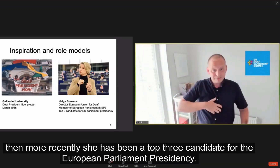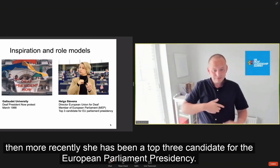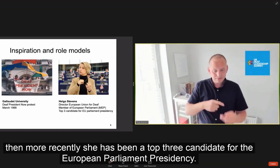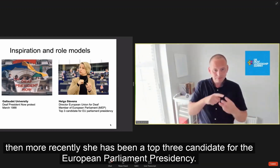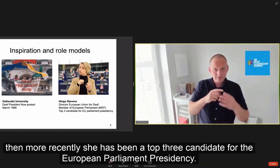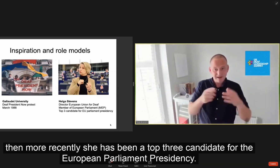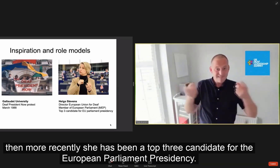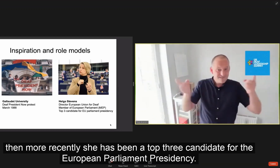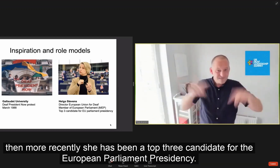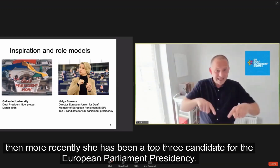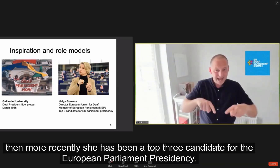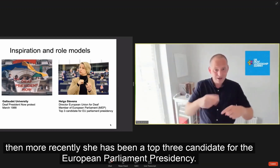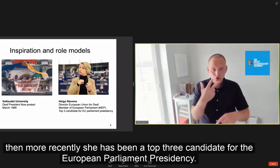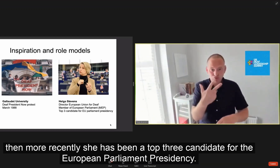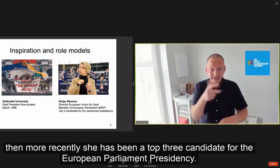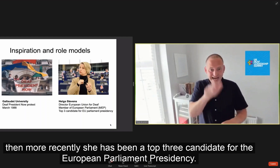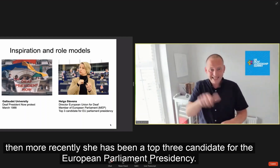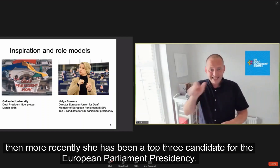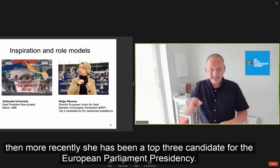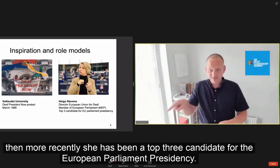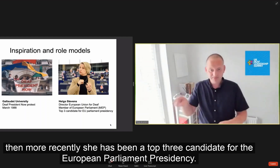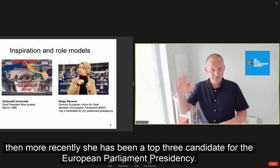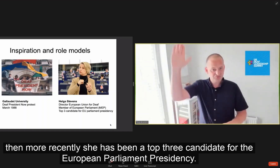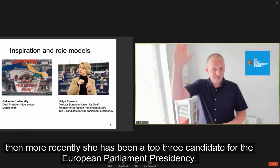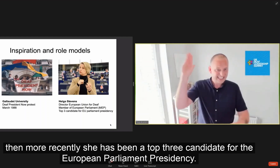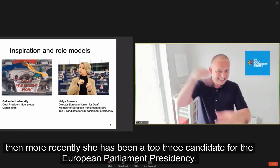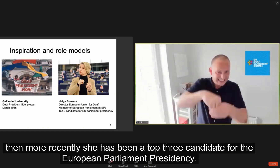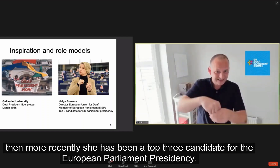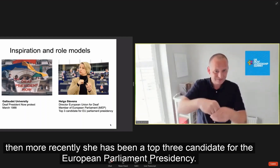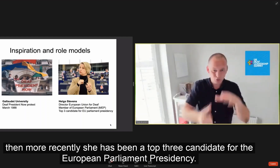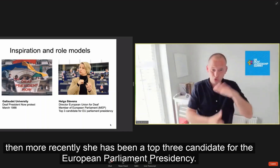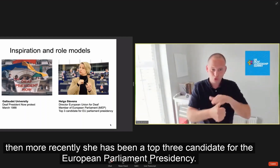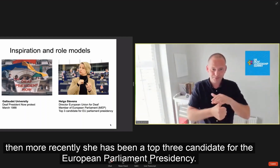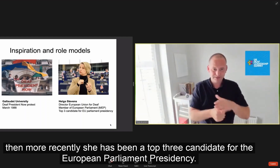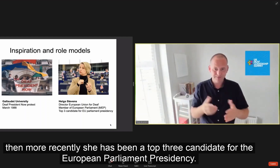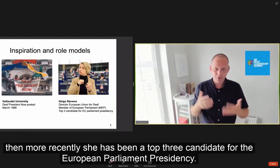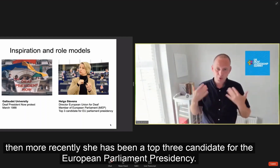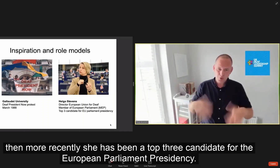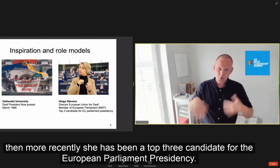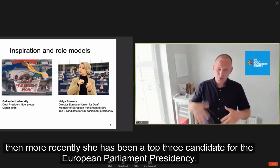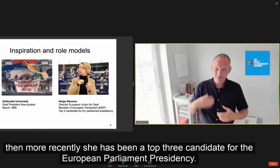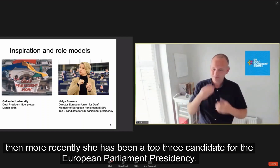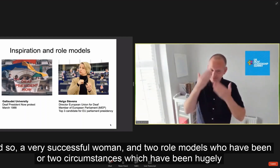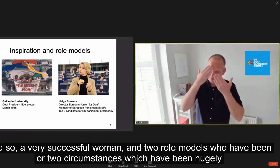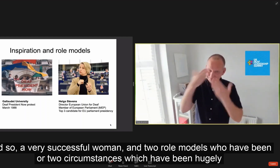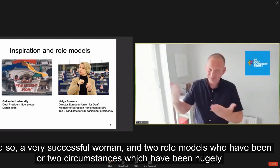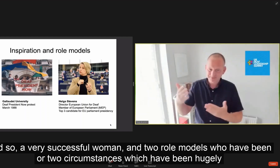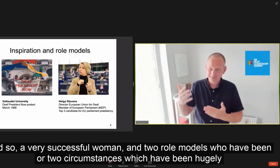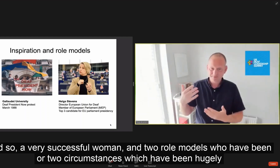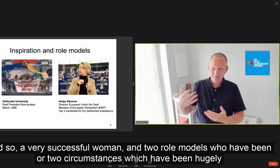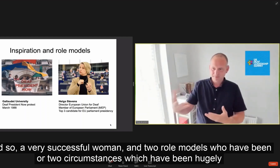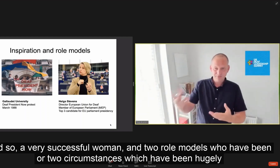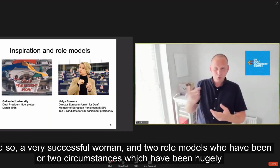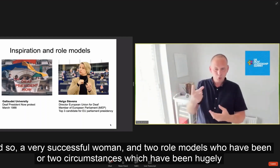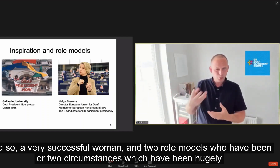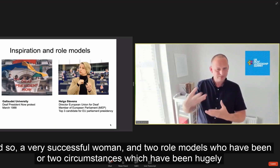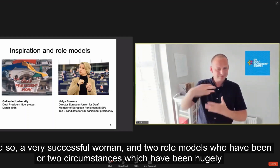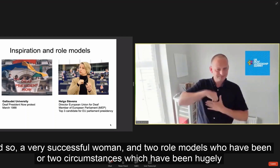a top 3 candidate for the EU Parliament presidency. So a very, very successful